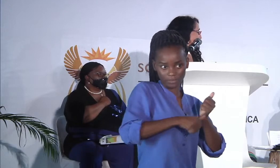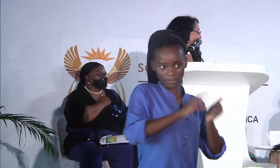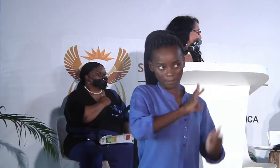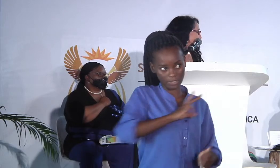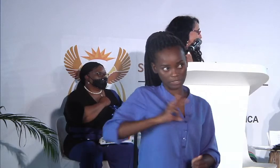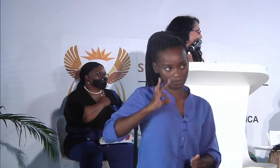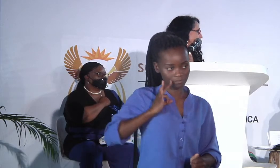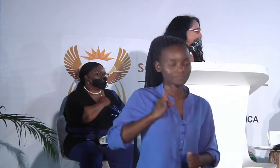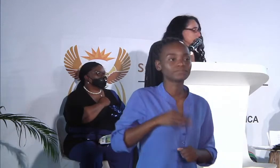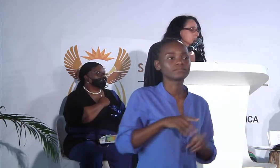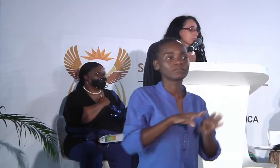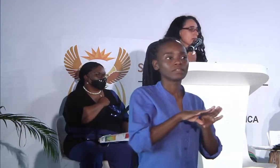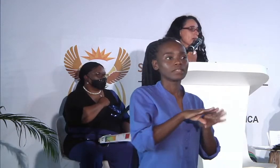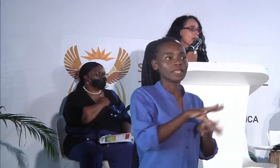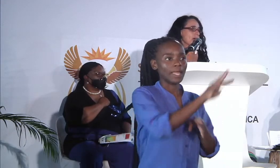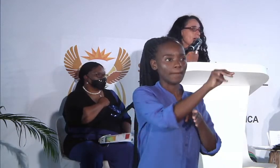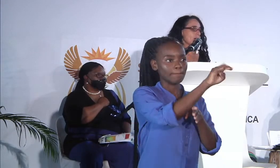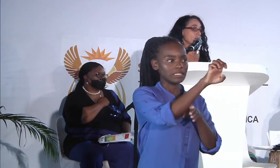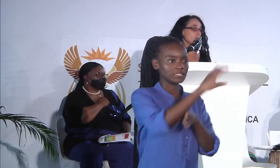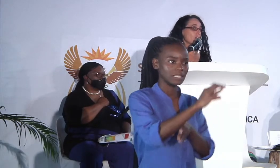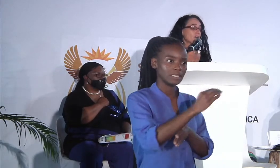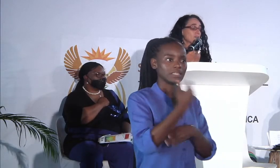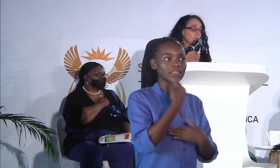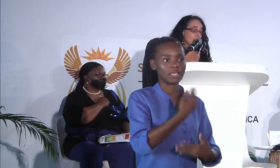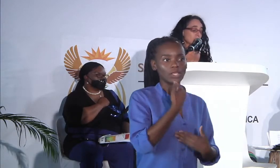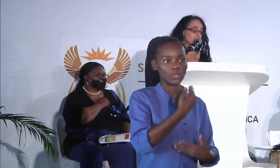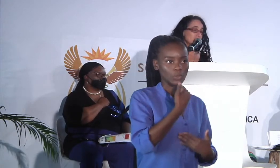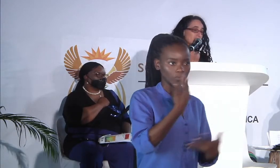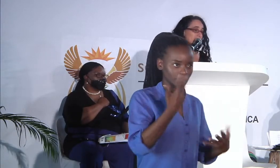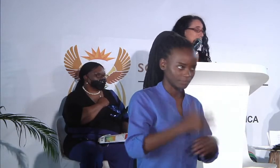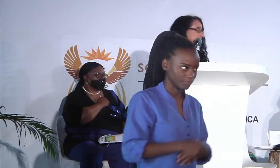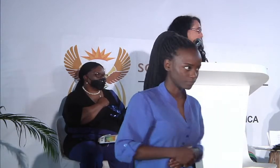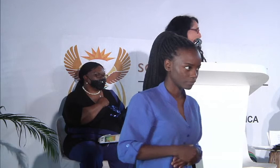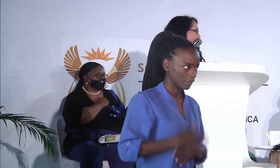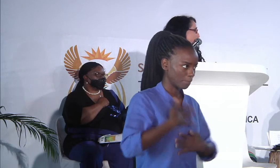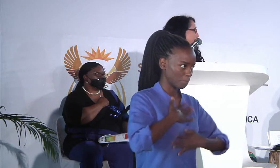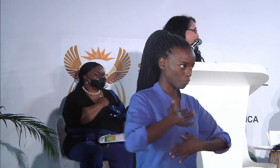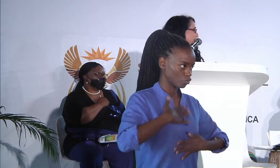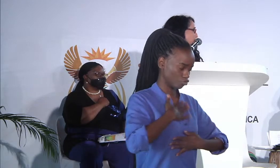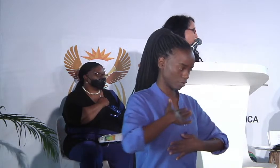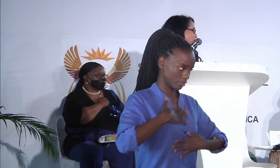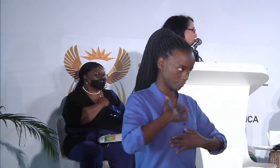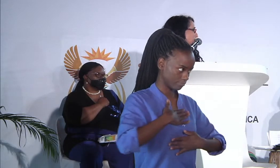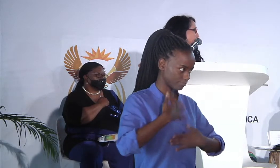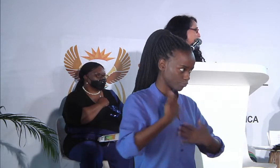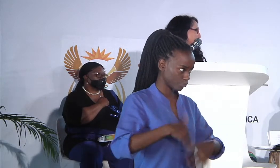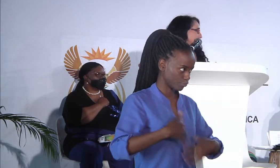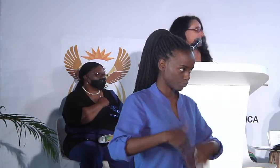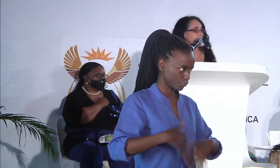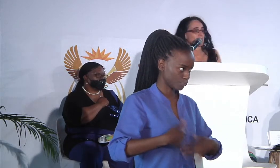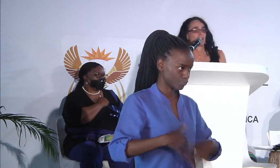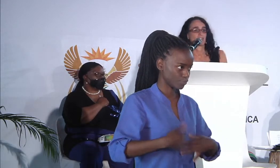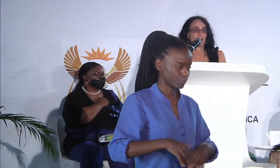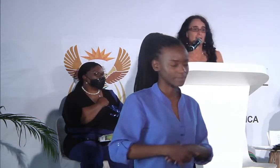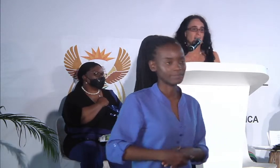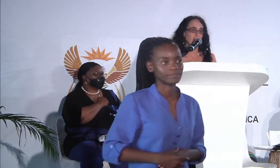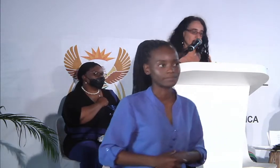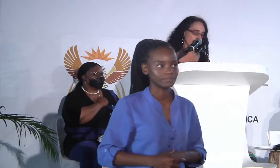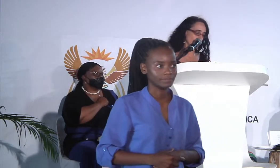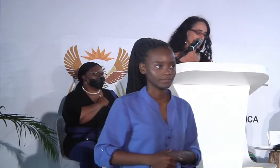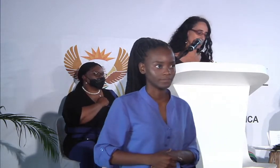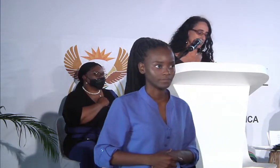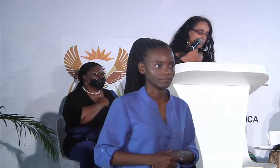our MEC. You are appreciated more than I can possibly say right now